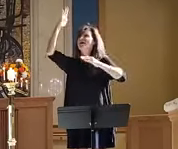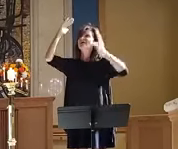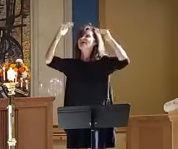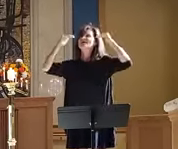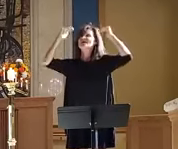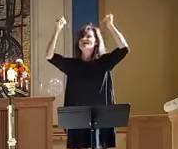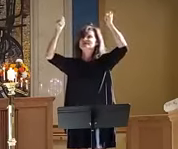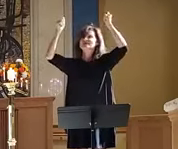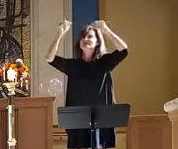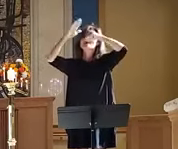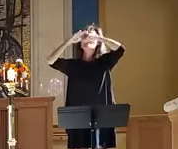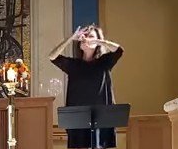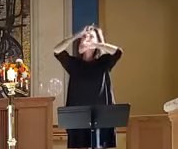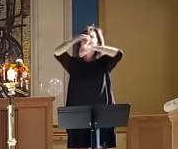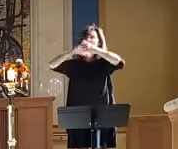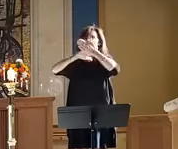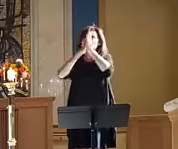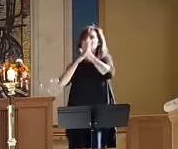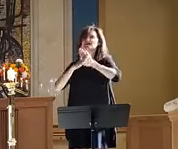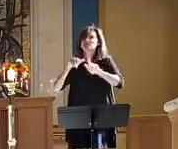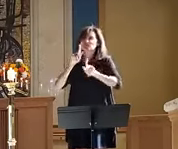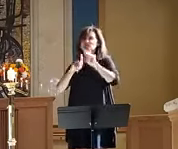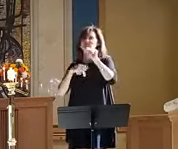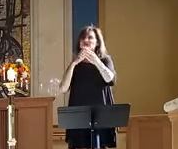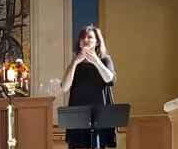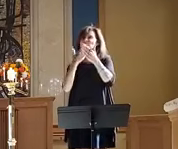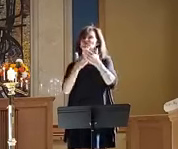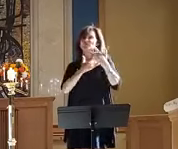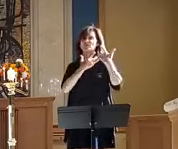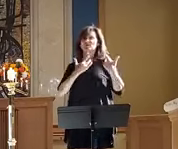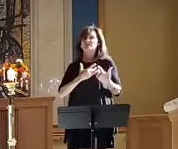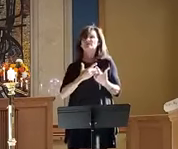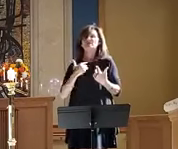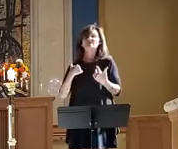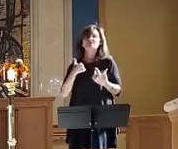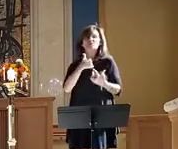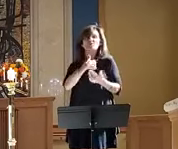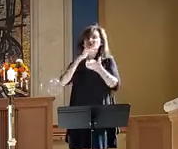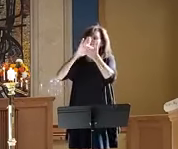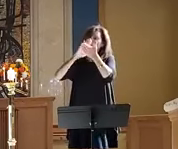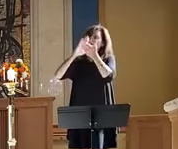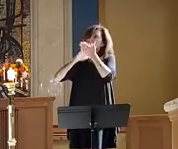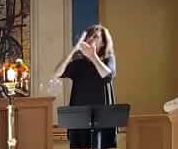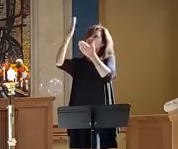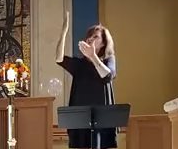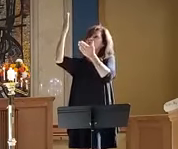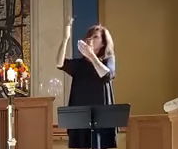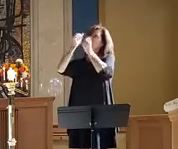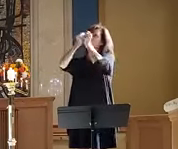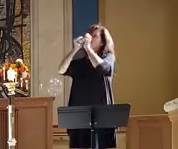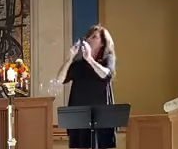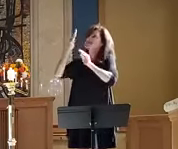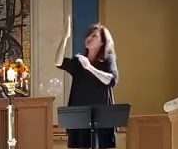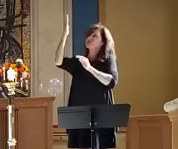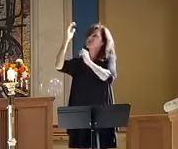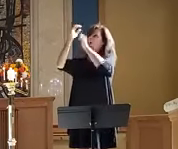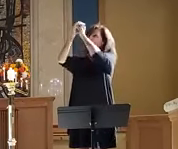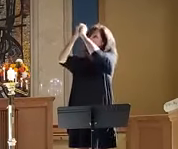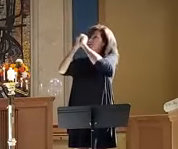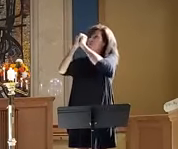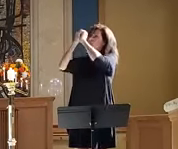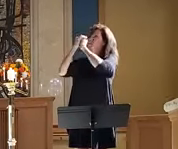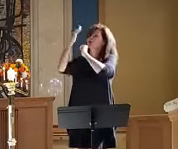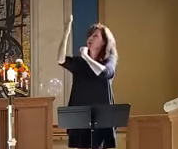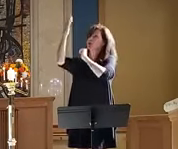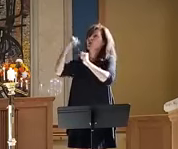God in the highest, and on earth peace to people of good will. We praise you, we bless you,